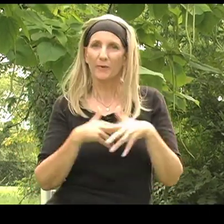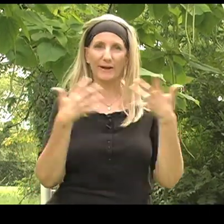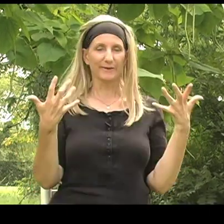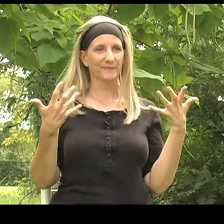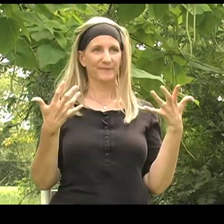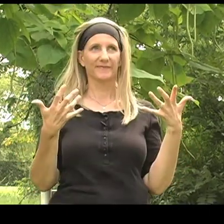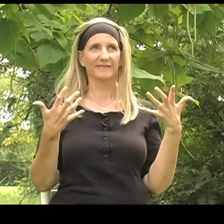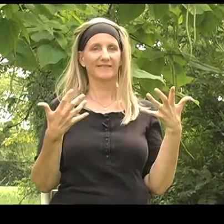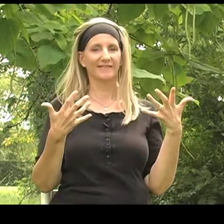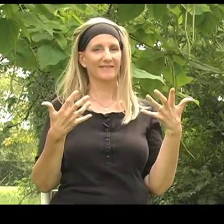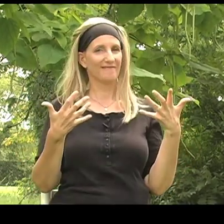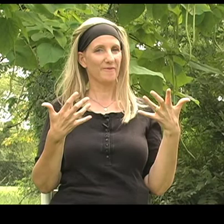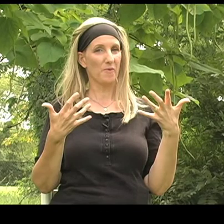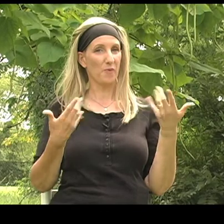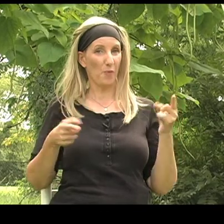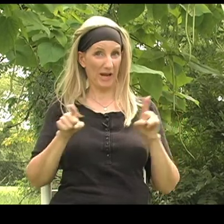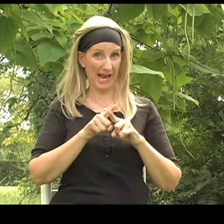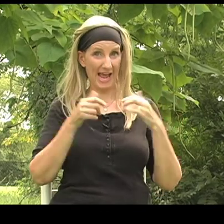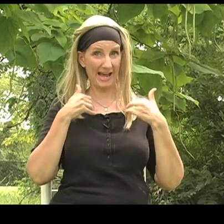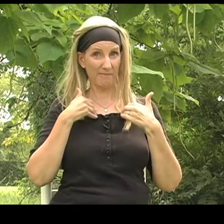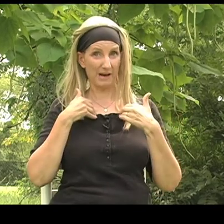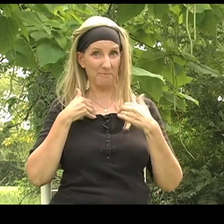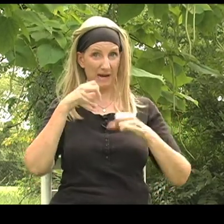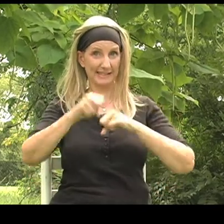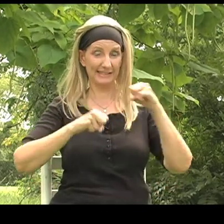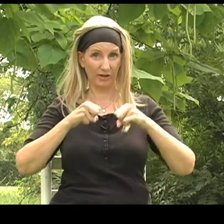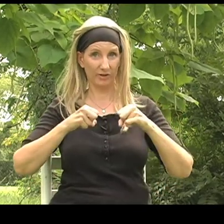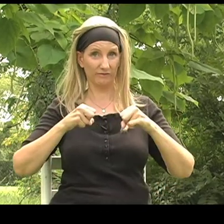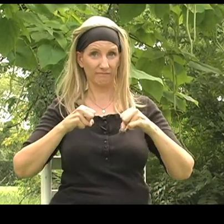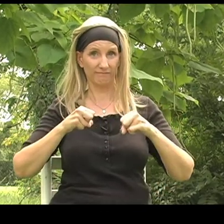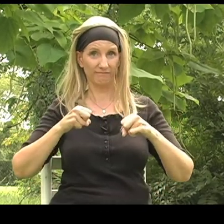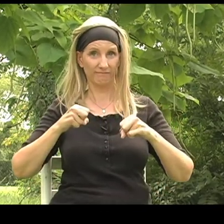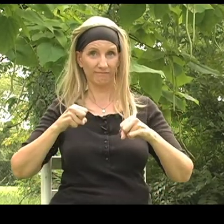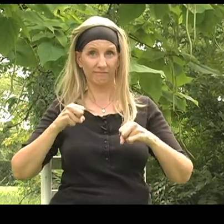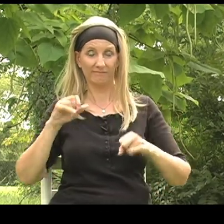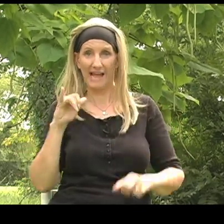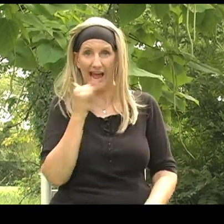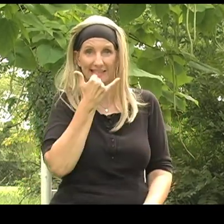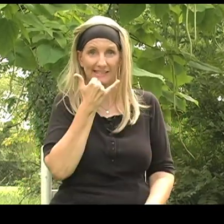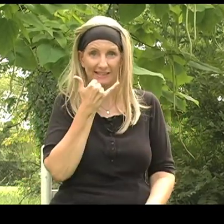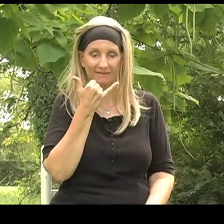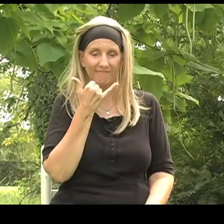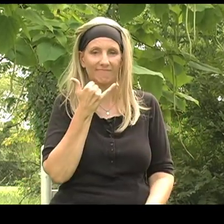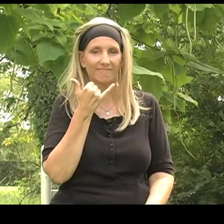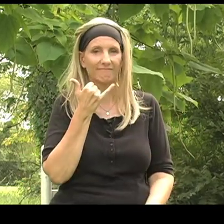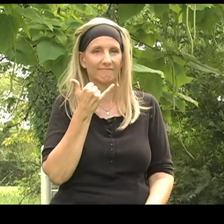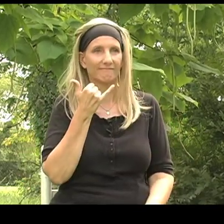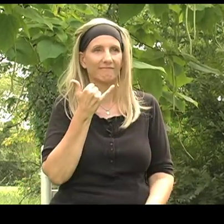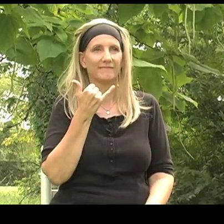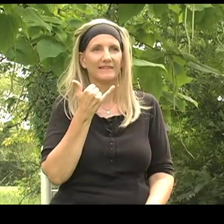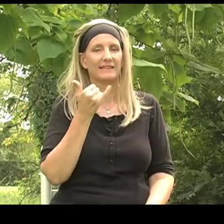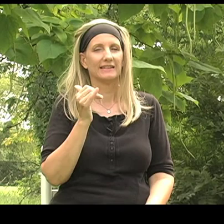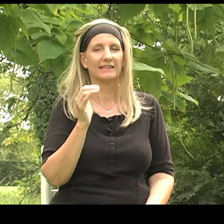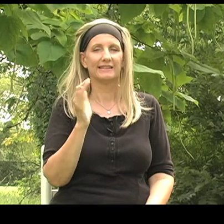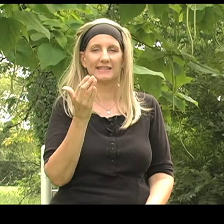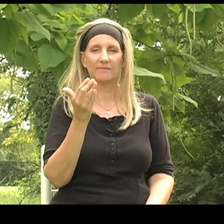Well, when I had my bicycle accident, it seemed